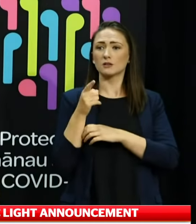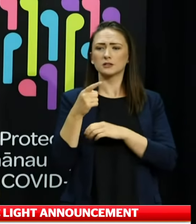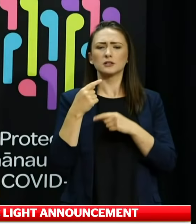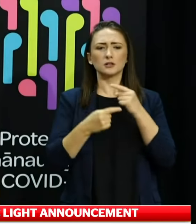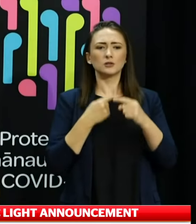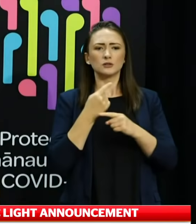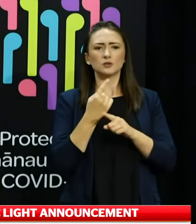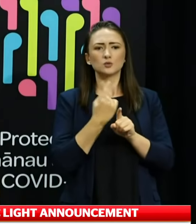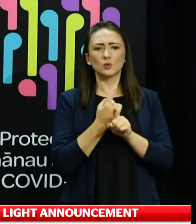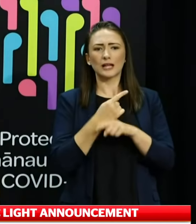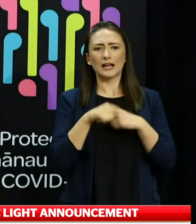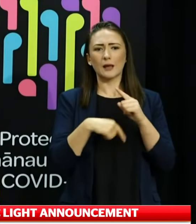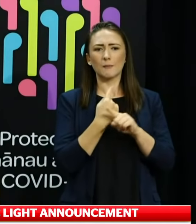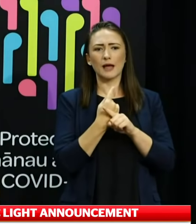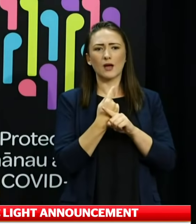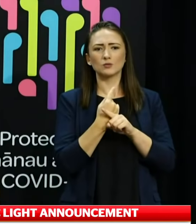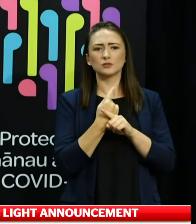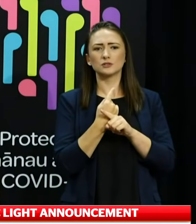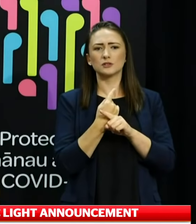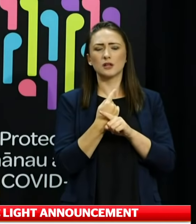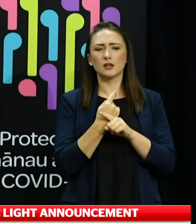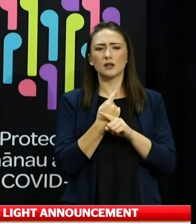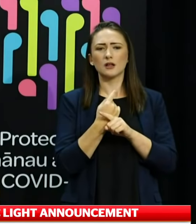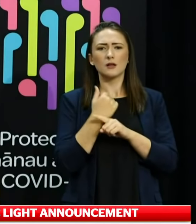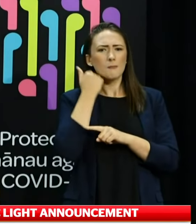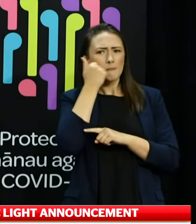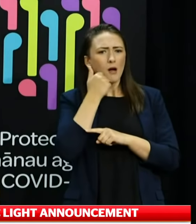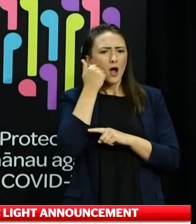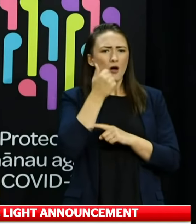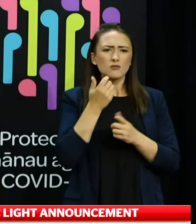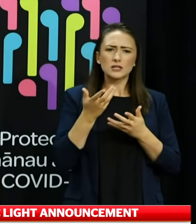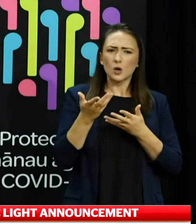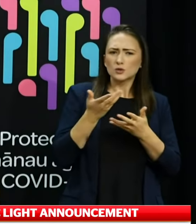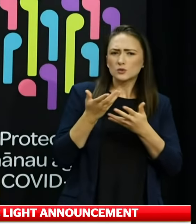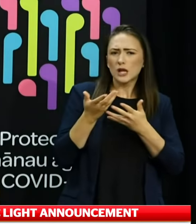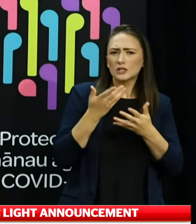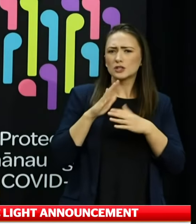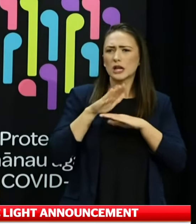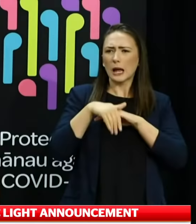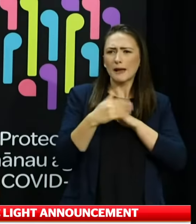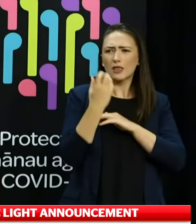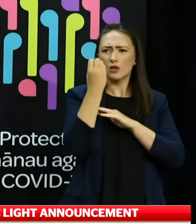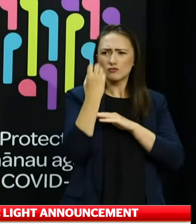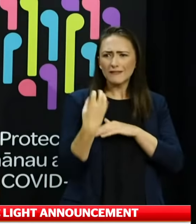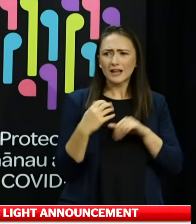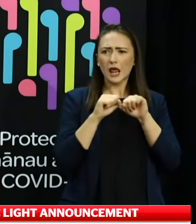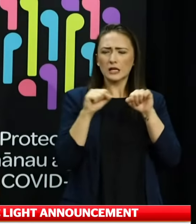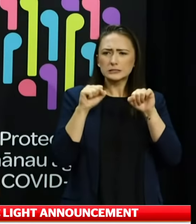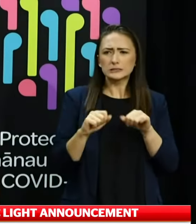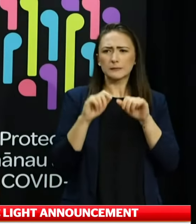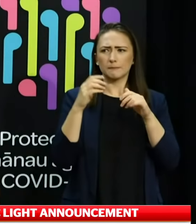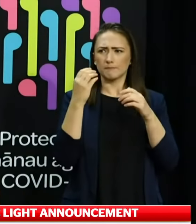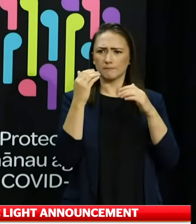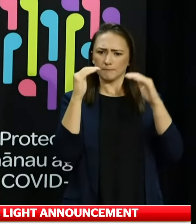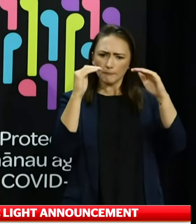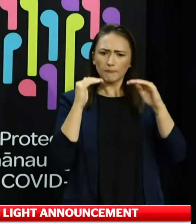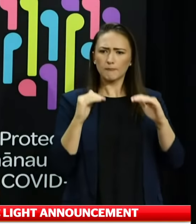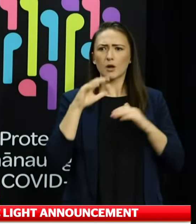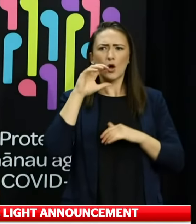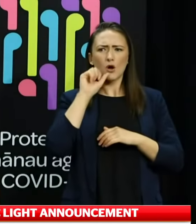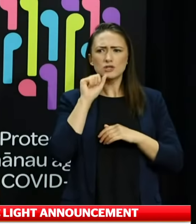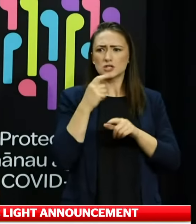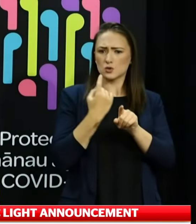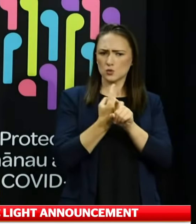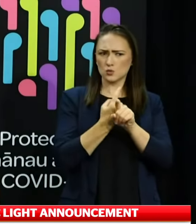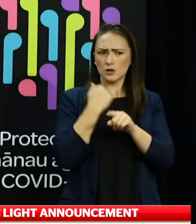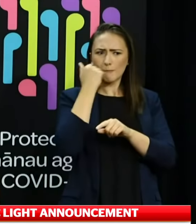and how receptive were they to having the traffic lights changed? We've considered really closely